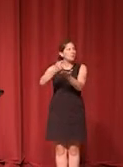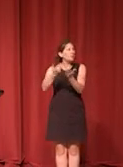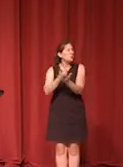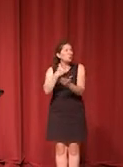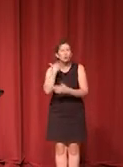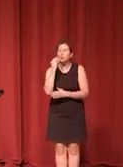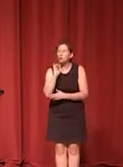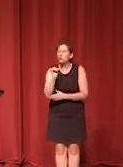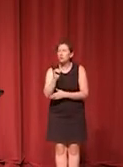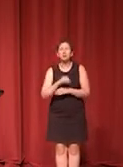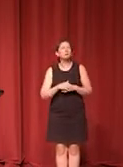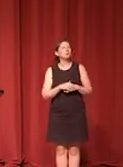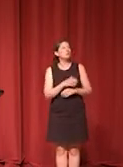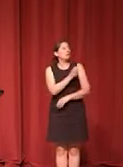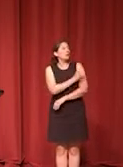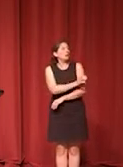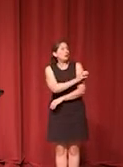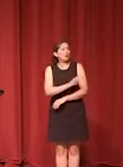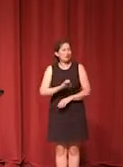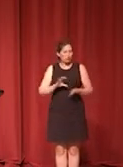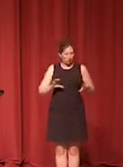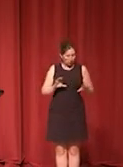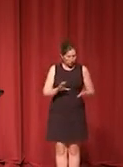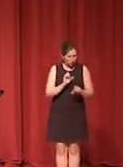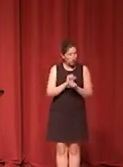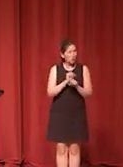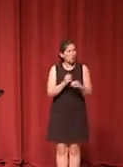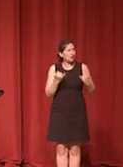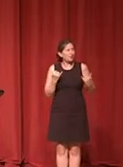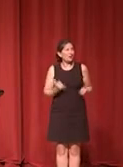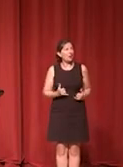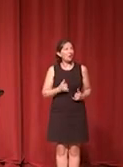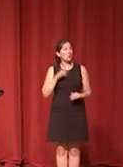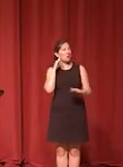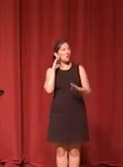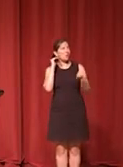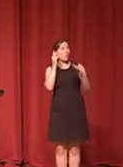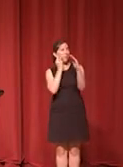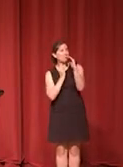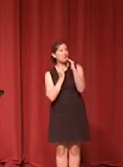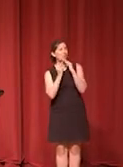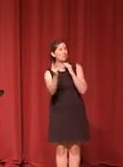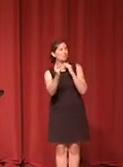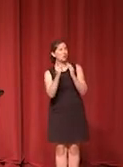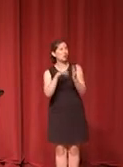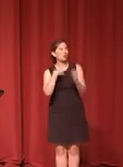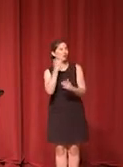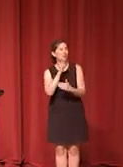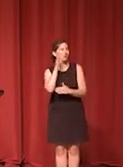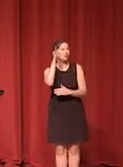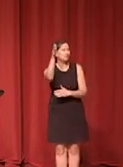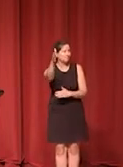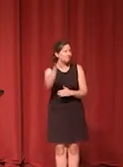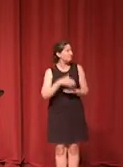in a clinic right now and what we hope to see happening in clinics down the road. So next slide.